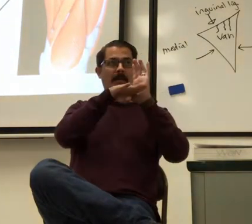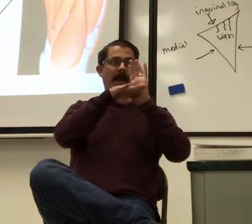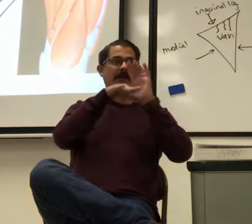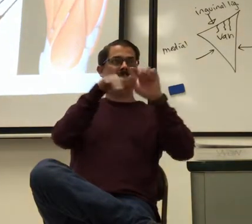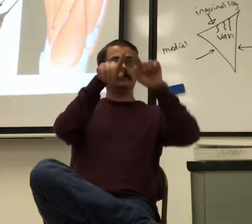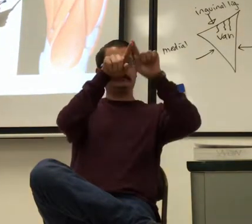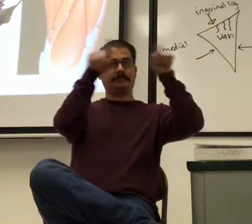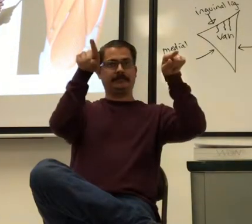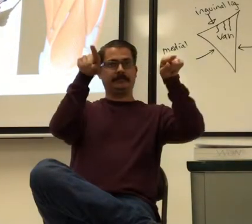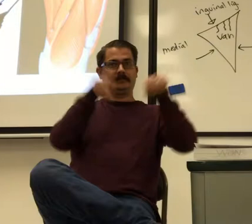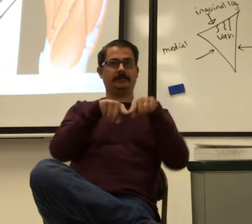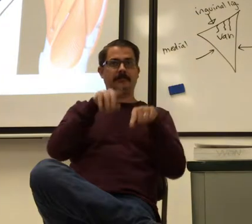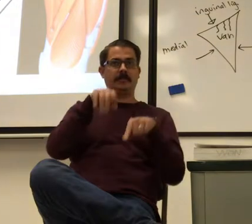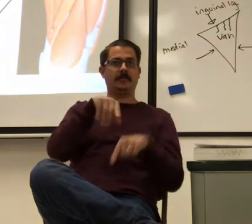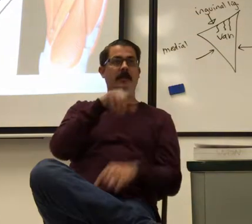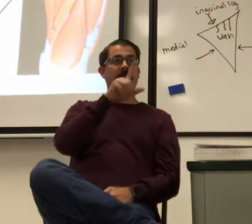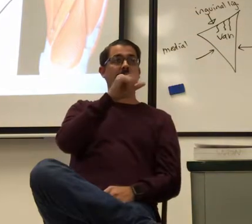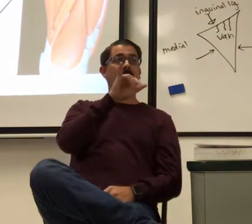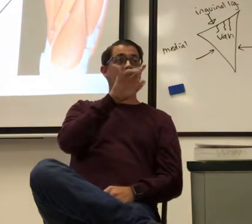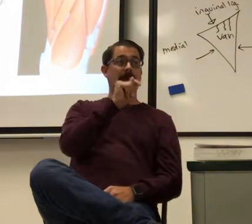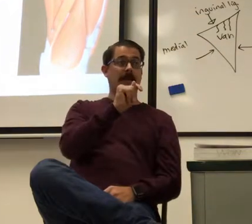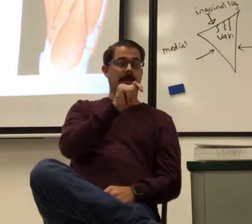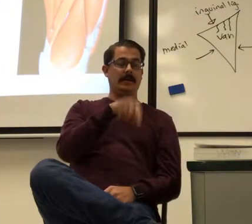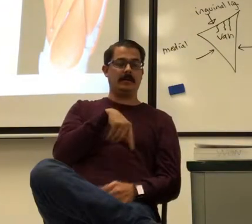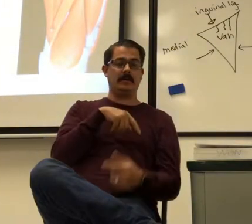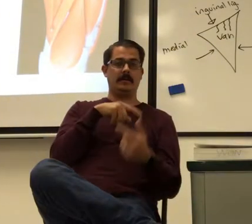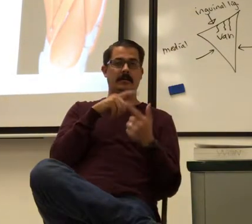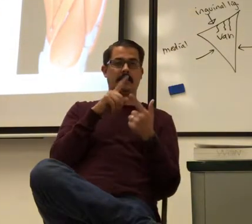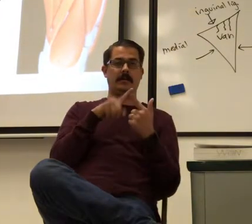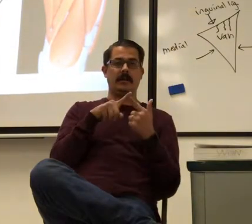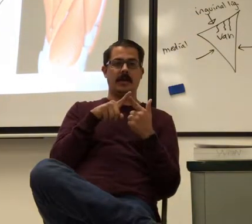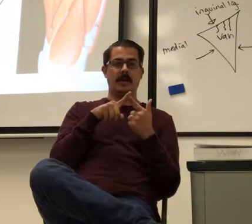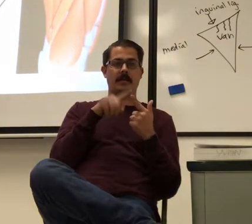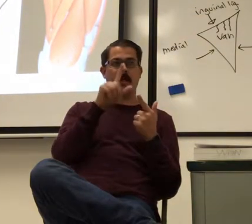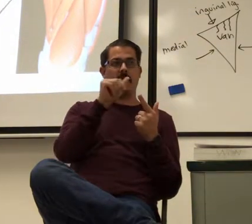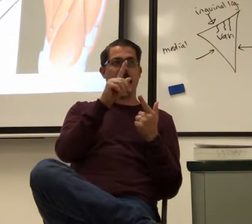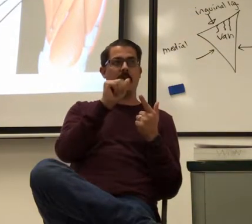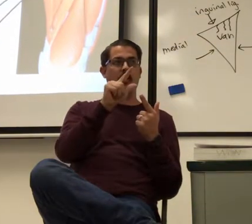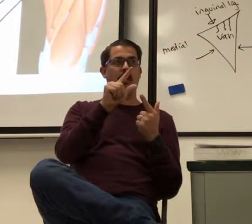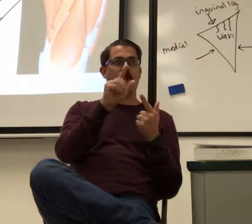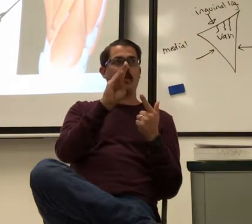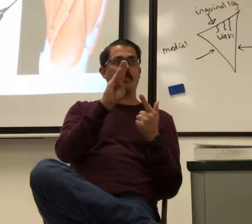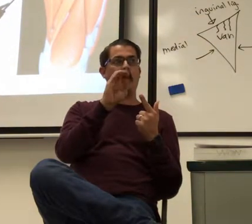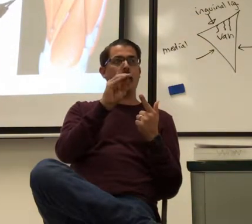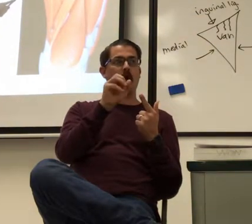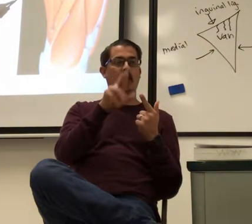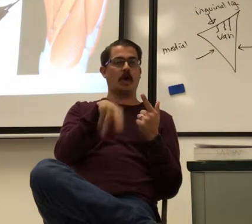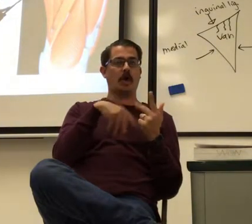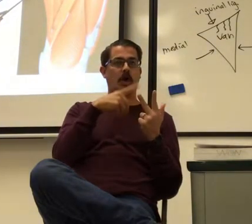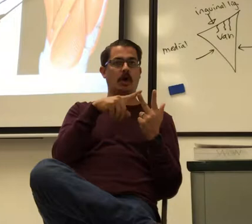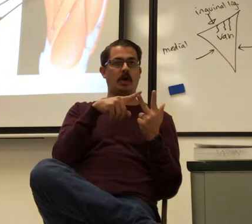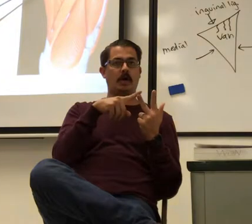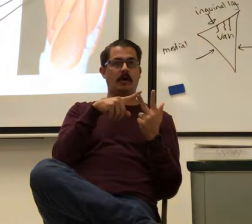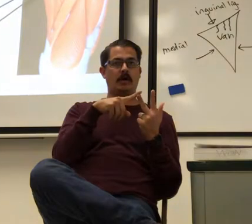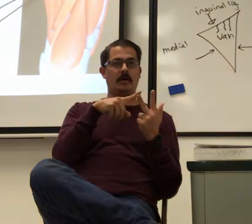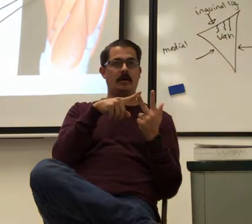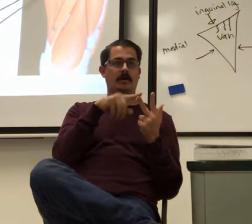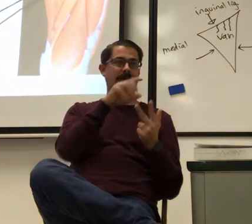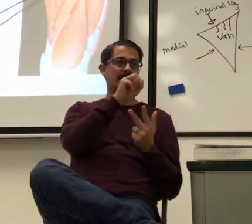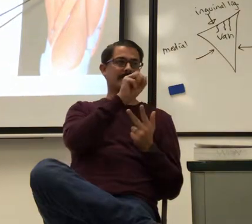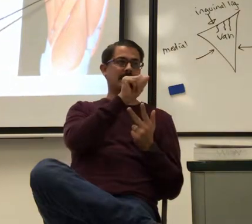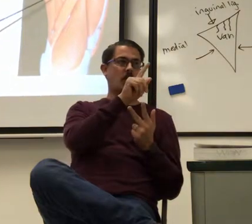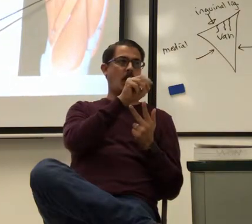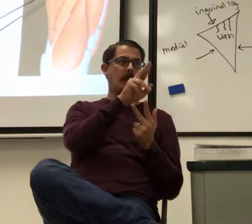slides, it will be shown. The inguinal ligament, the lateral border, there, that's